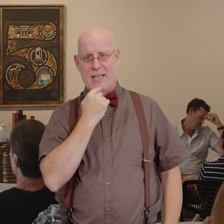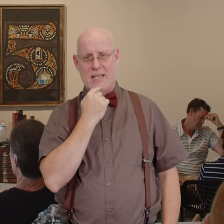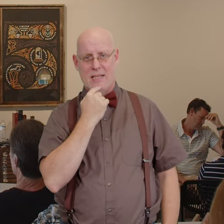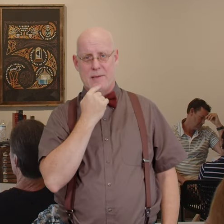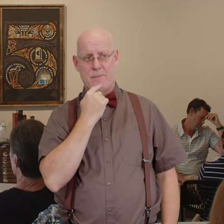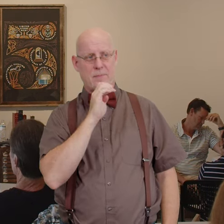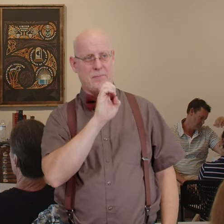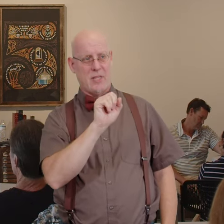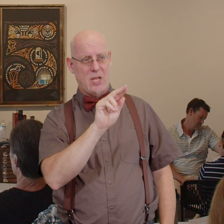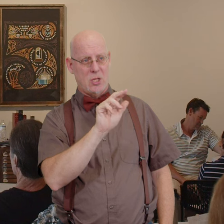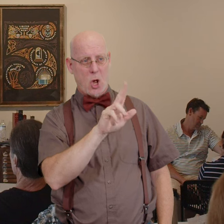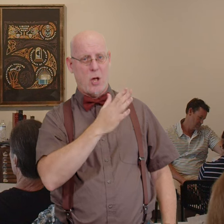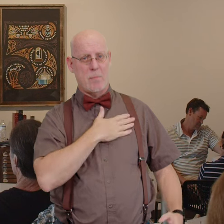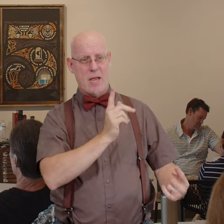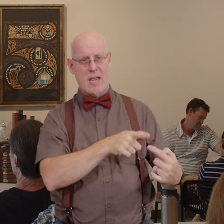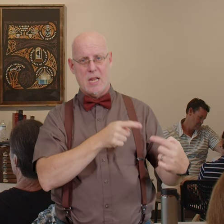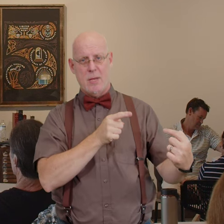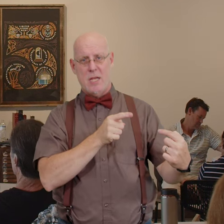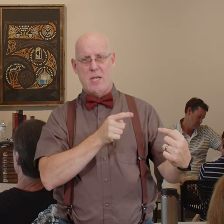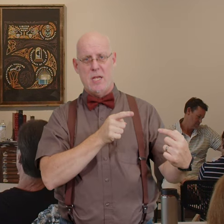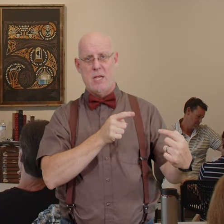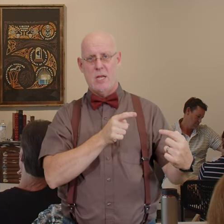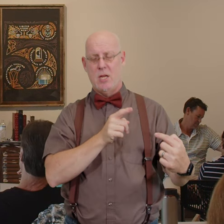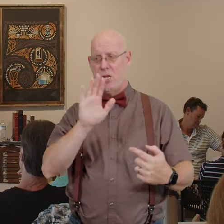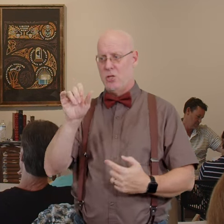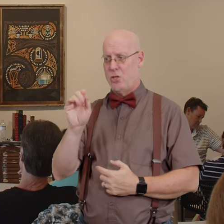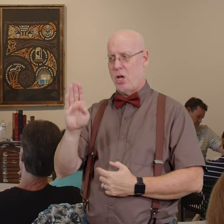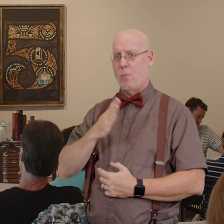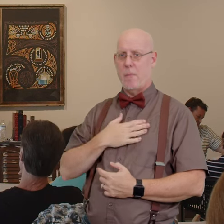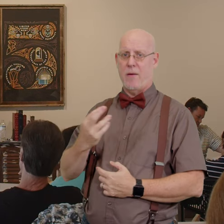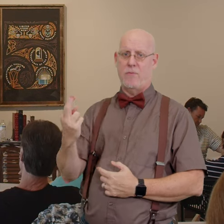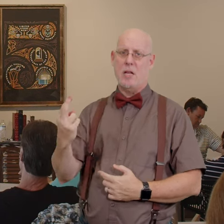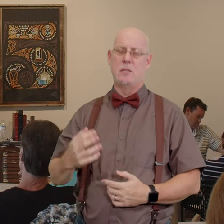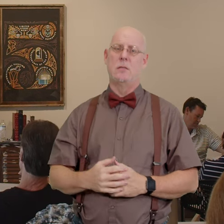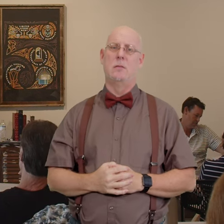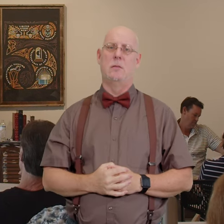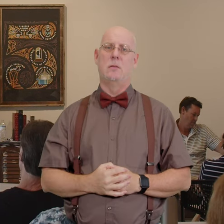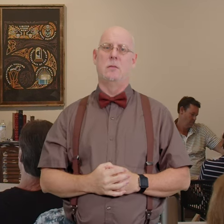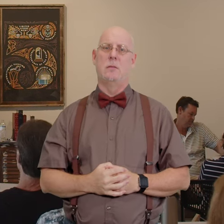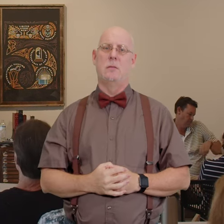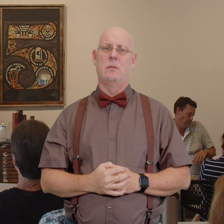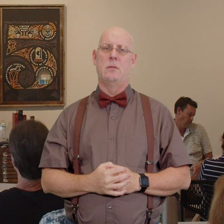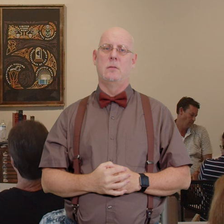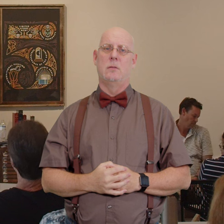said, Esau is my enemy and Jacob is my friend.